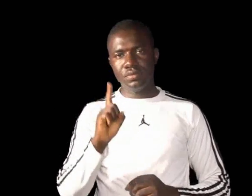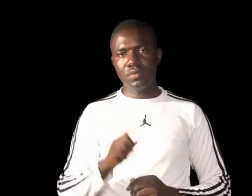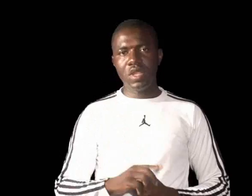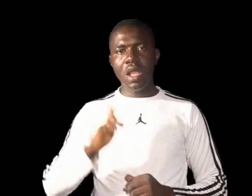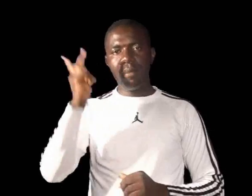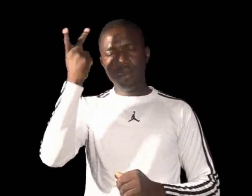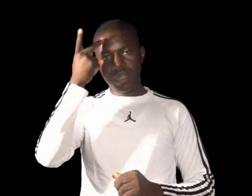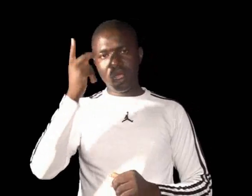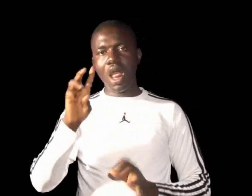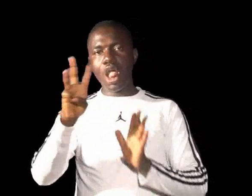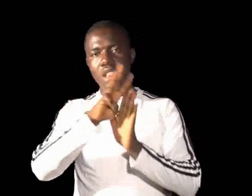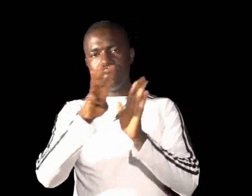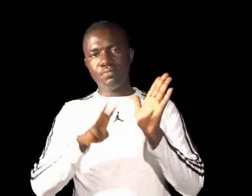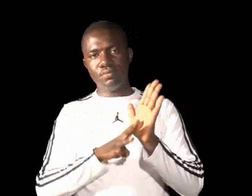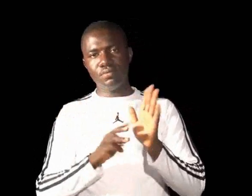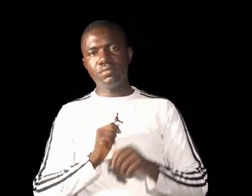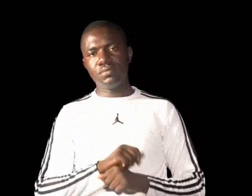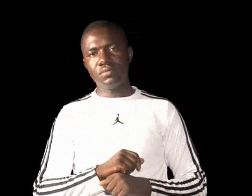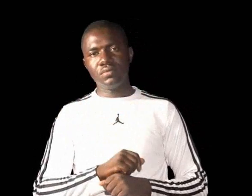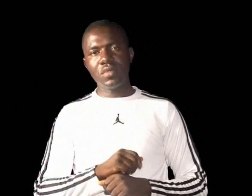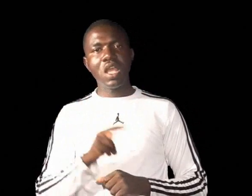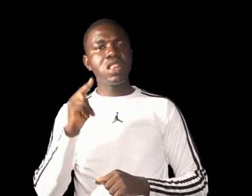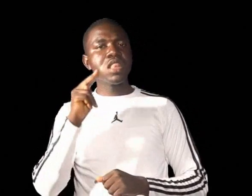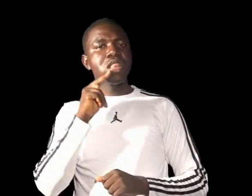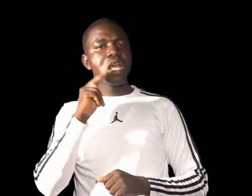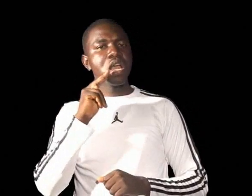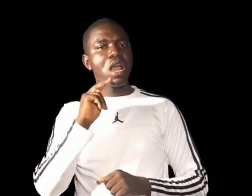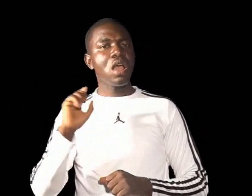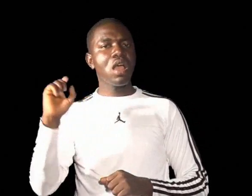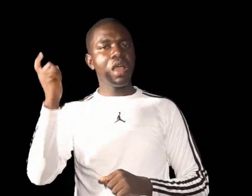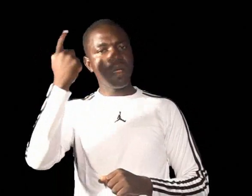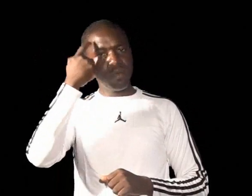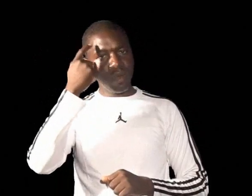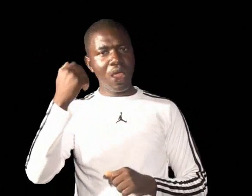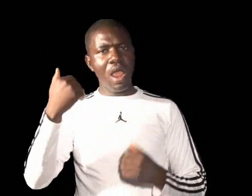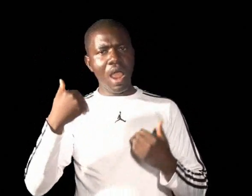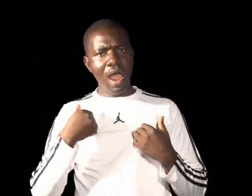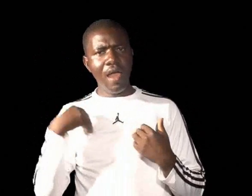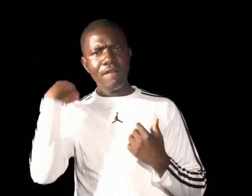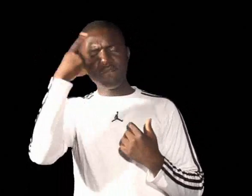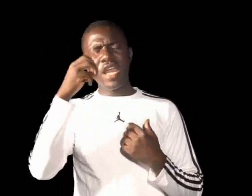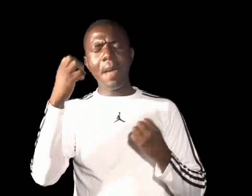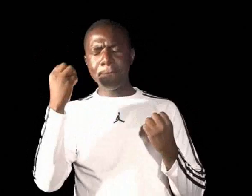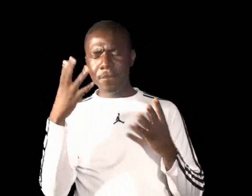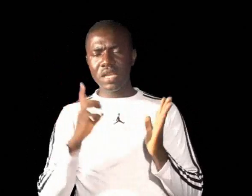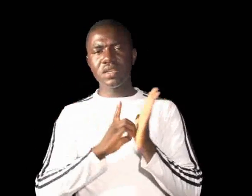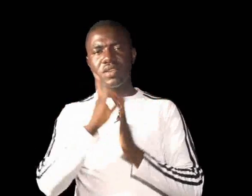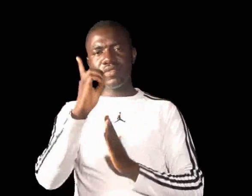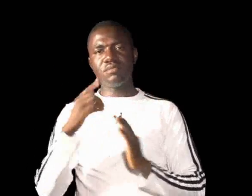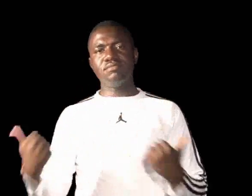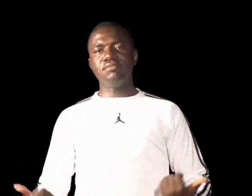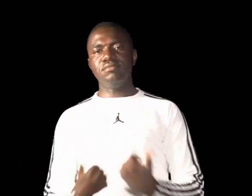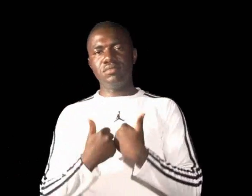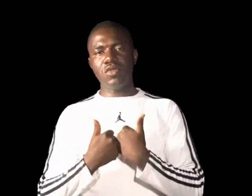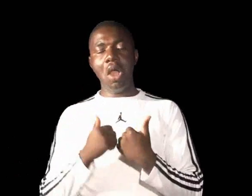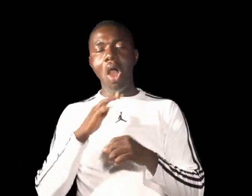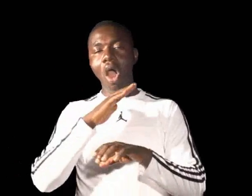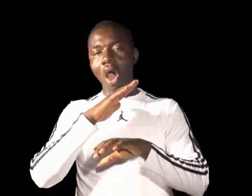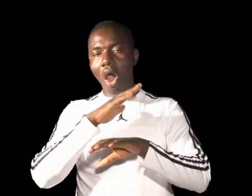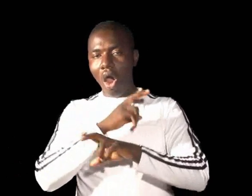1. Political will. The Nigerian government undoubtedly faces many development challenges.